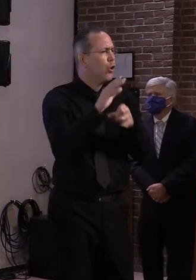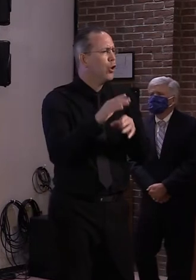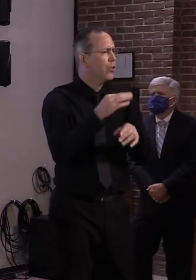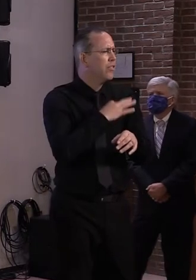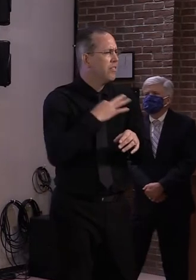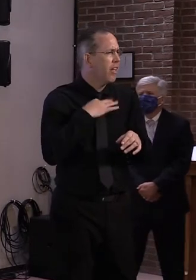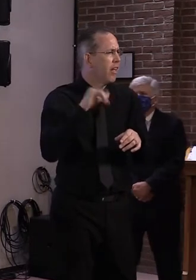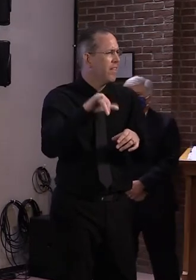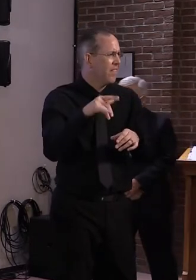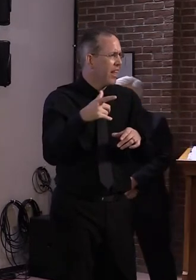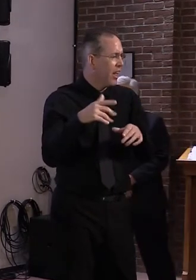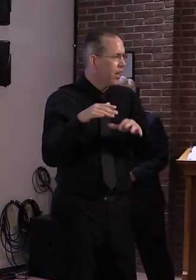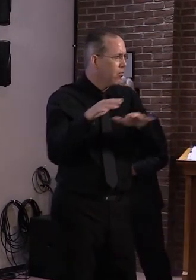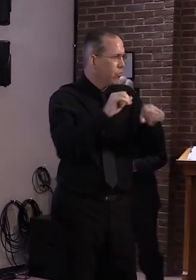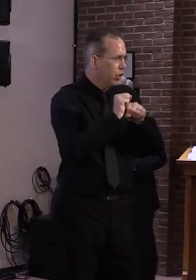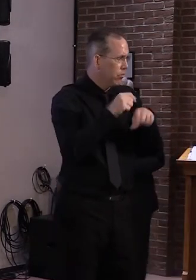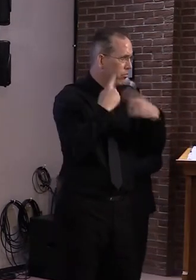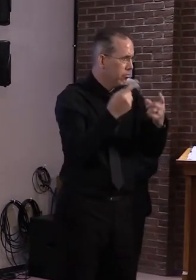Yes.